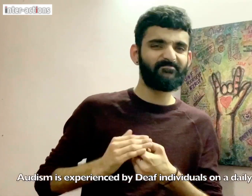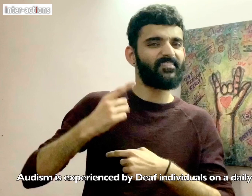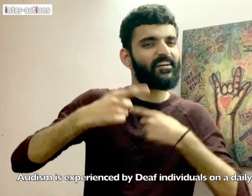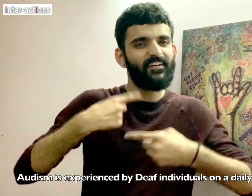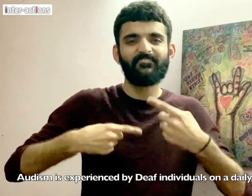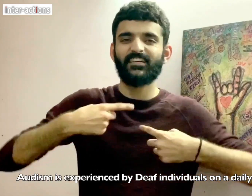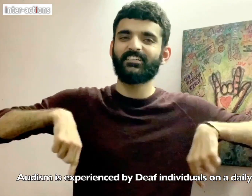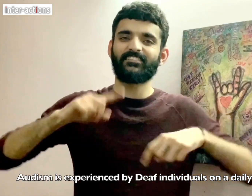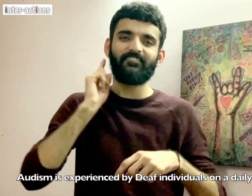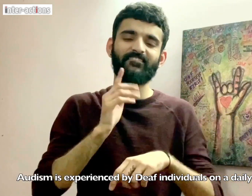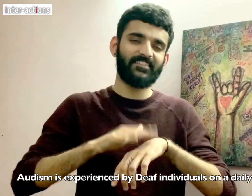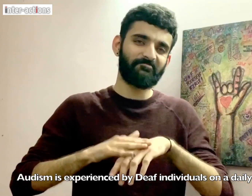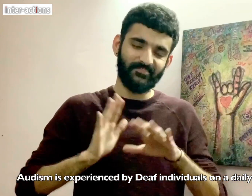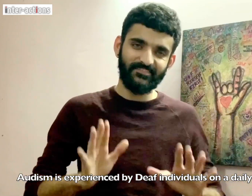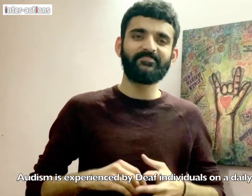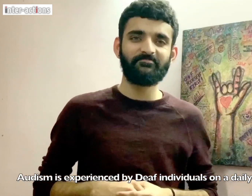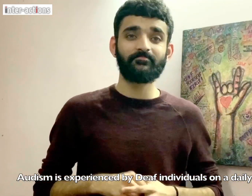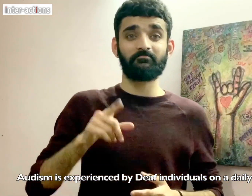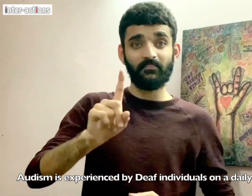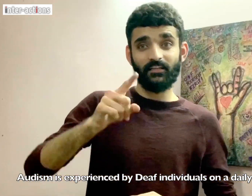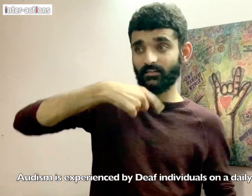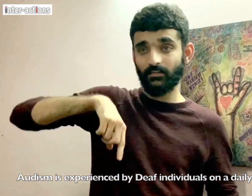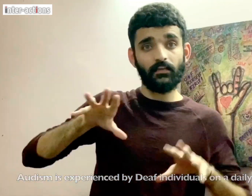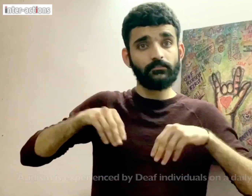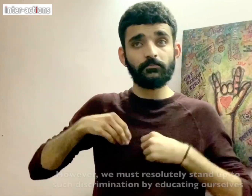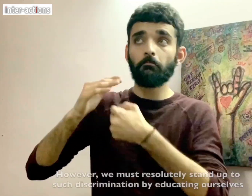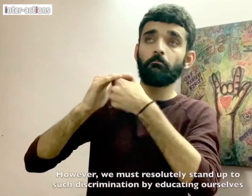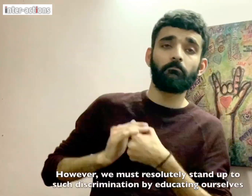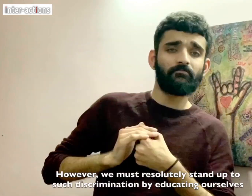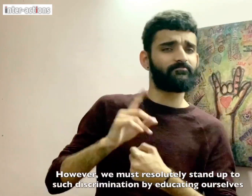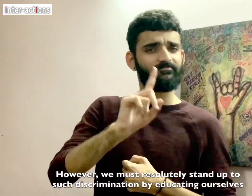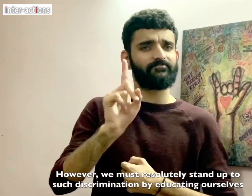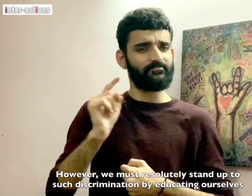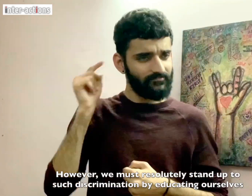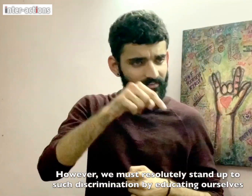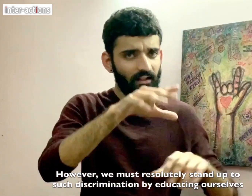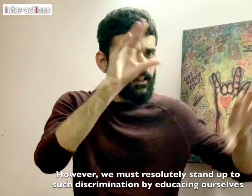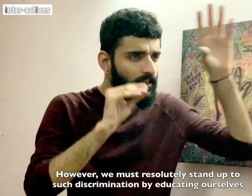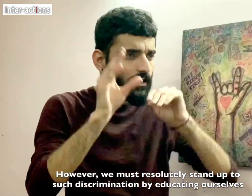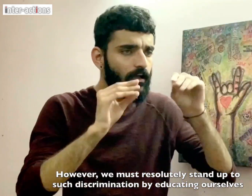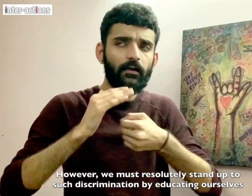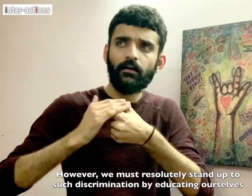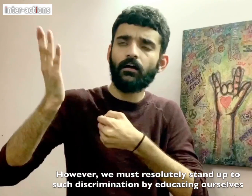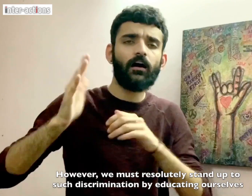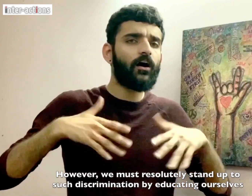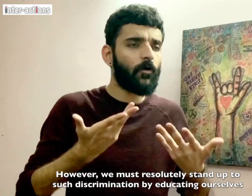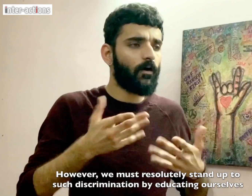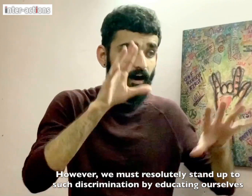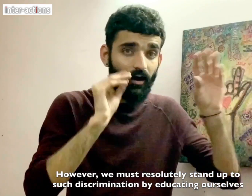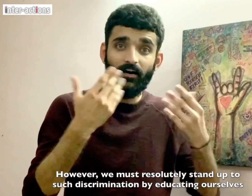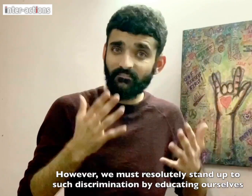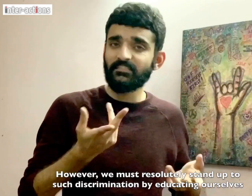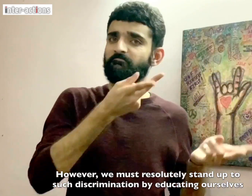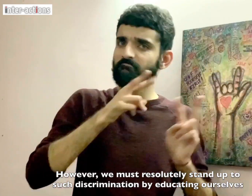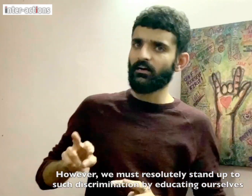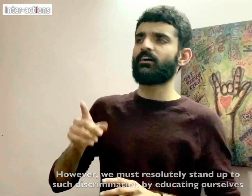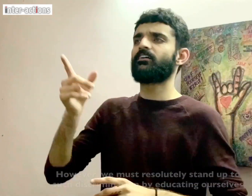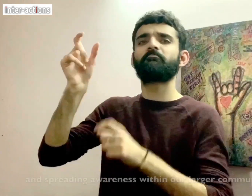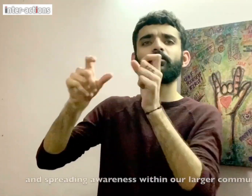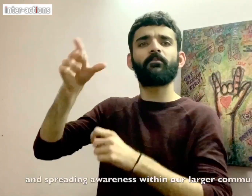Autism is experienced by deaf individuals on a daily basis. However, we must resolutely stand up to such discrimination by educating ourselves and spreading